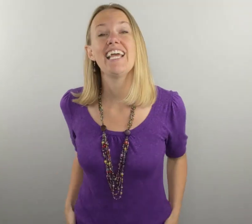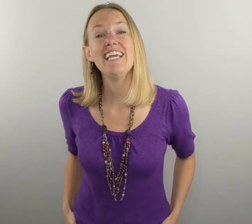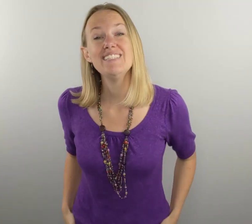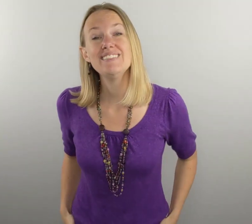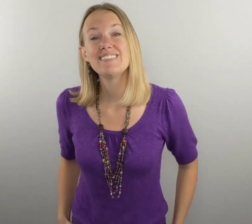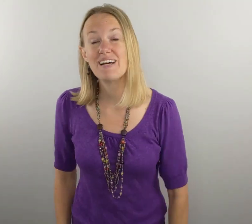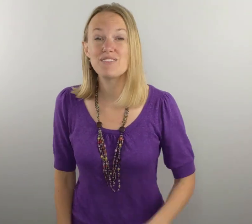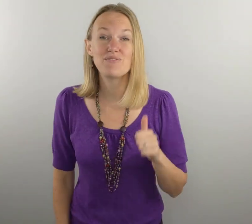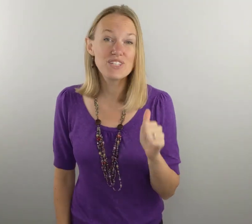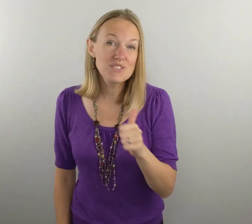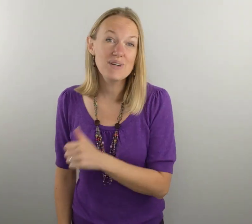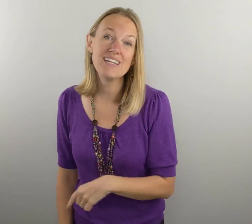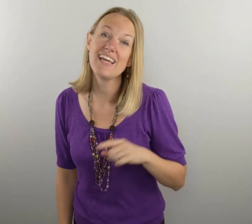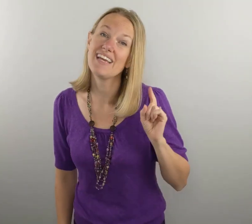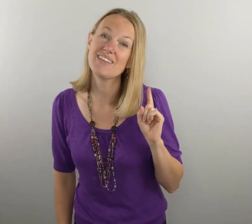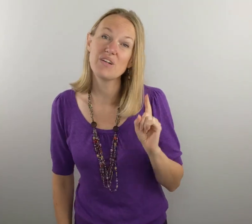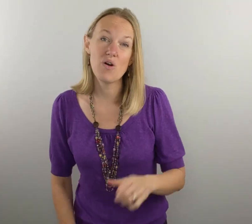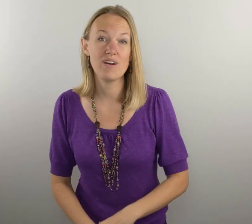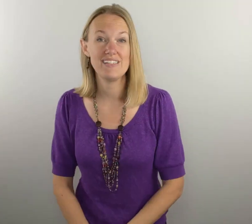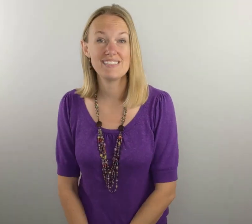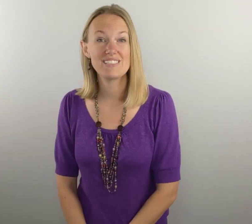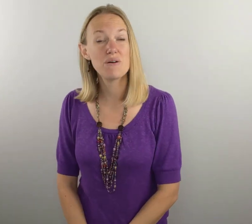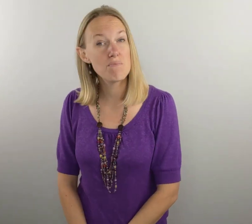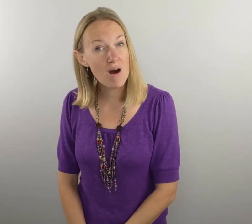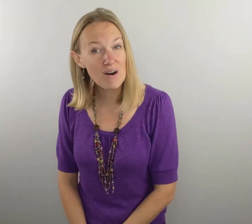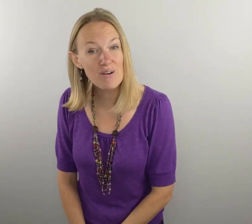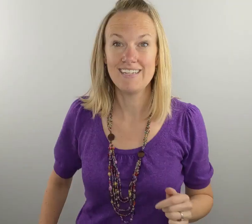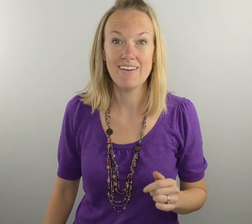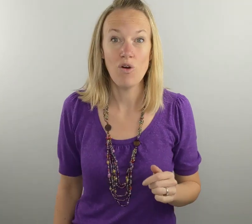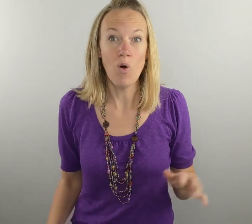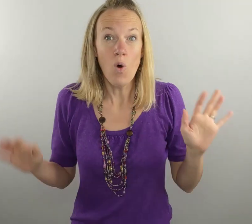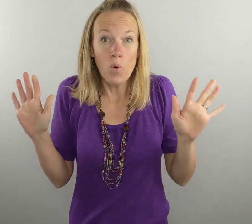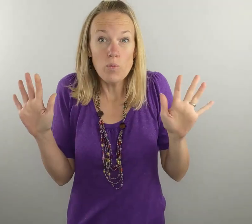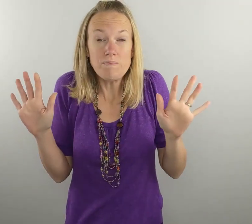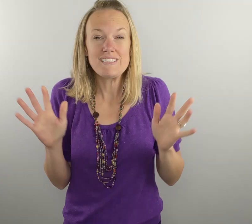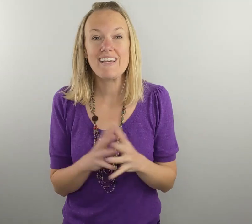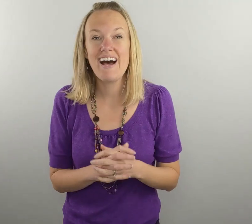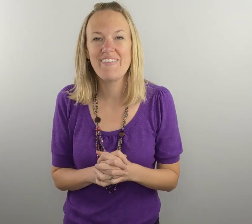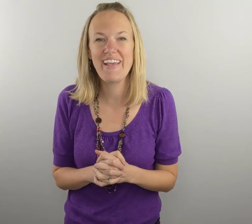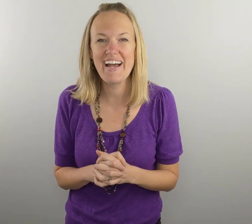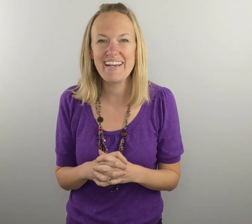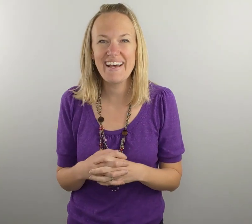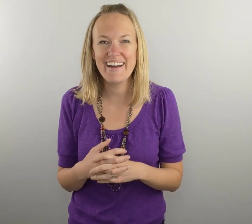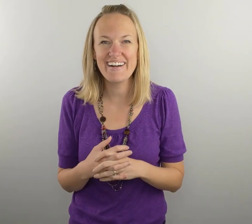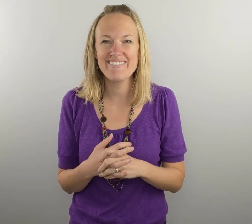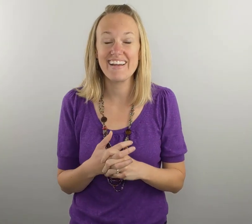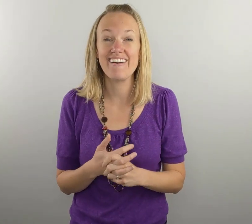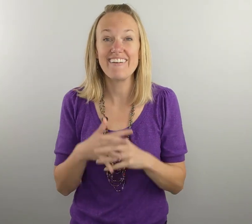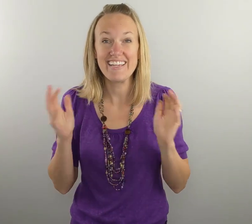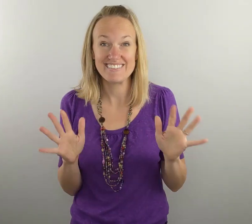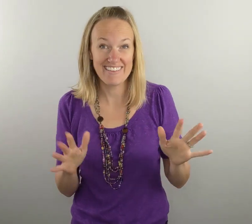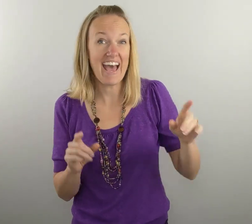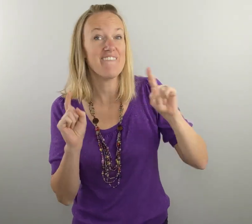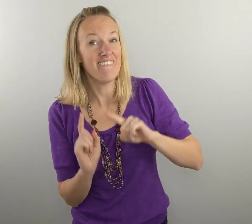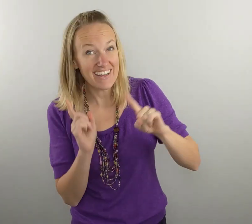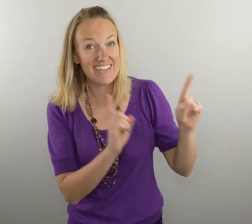Okay, so that was verse 1 and the chorus. Tomorrow, oops, we got cut off there. Okay, so that